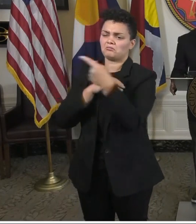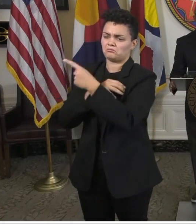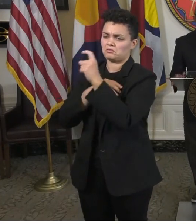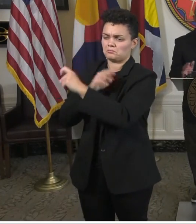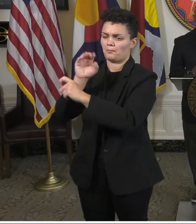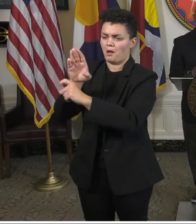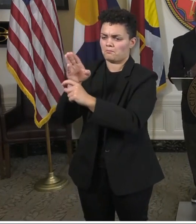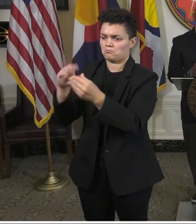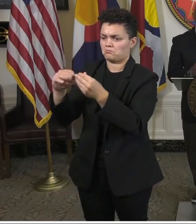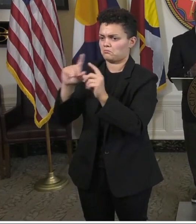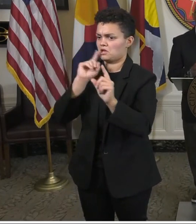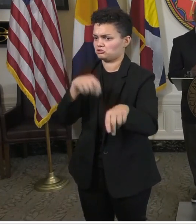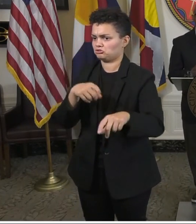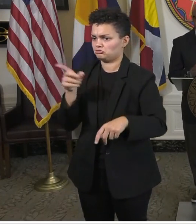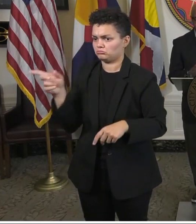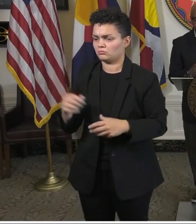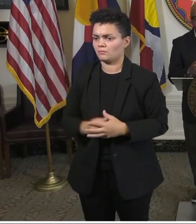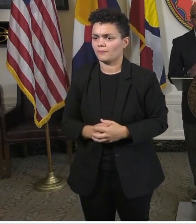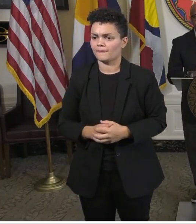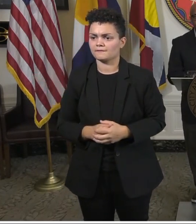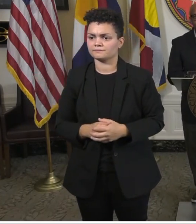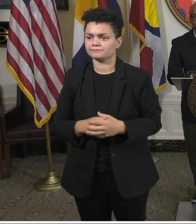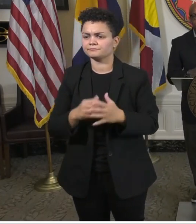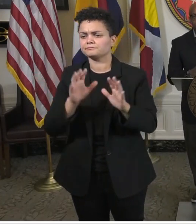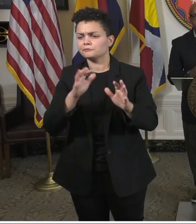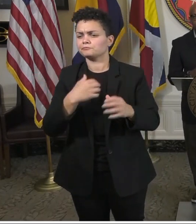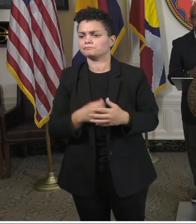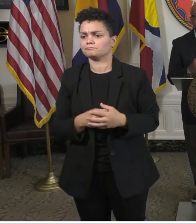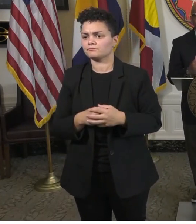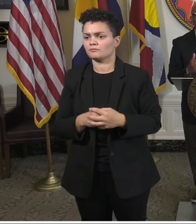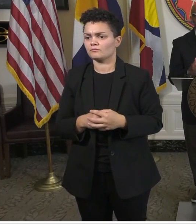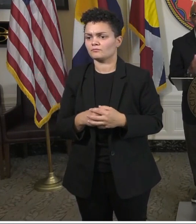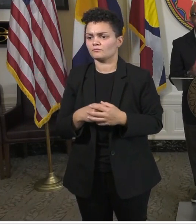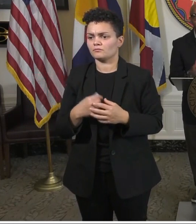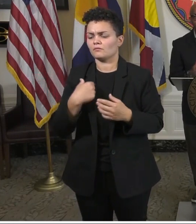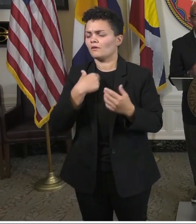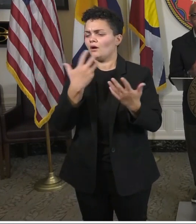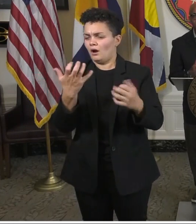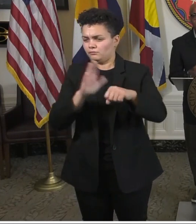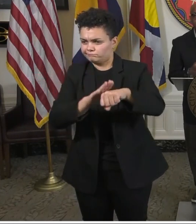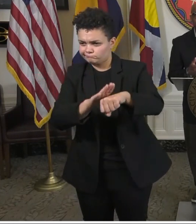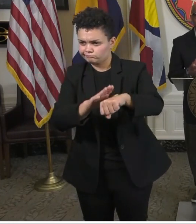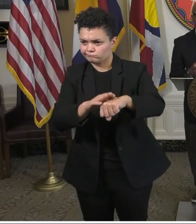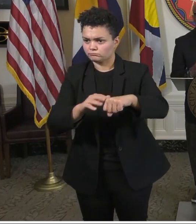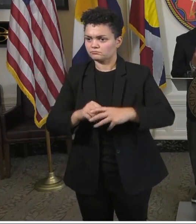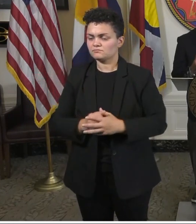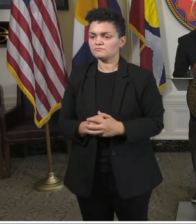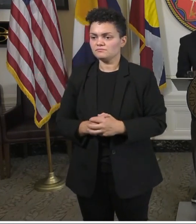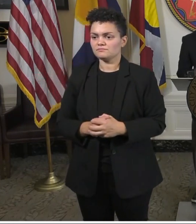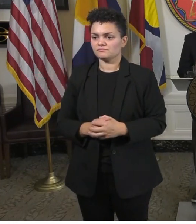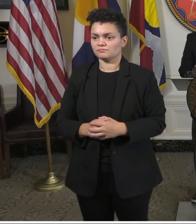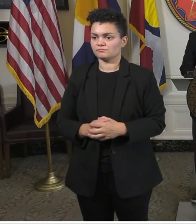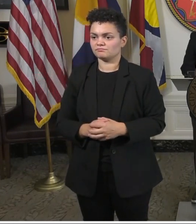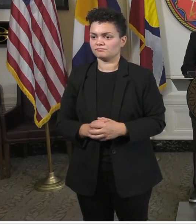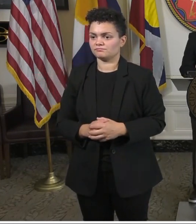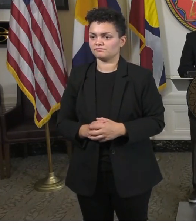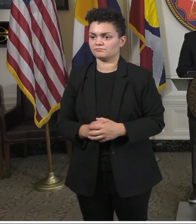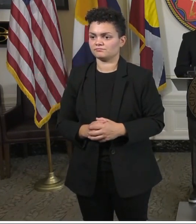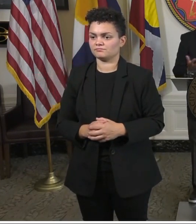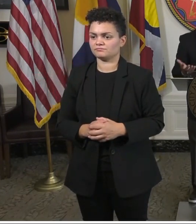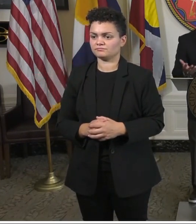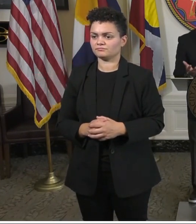Esteban. But let me share with you, one of the things that we've always warned against, of course, as we enter into the fall, is the presence or the introduction again